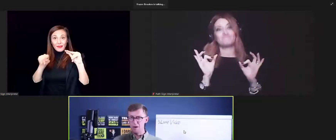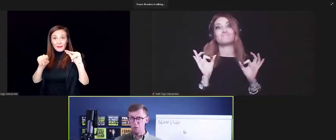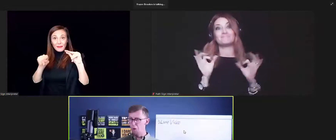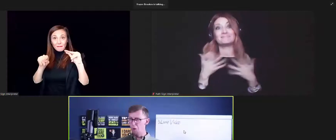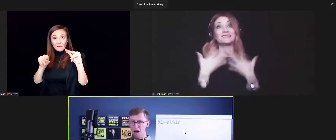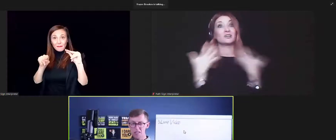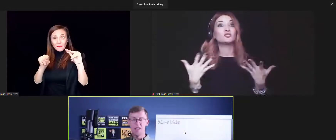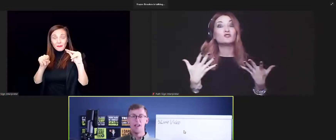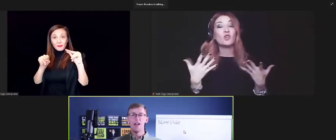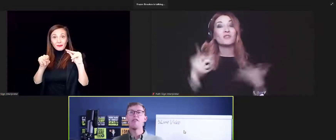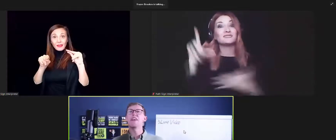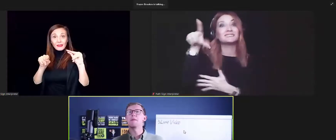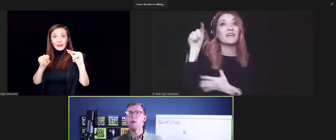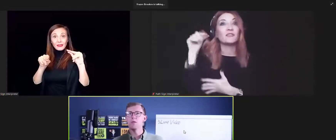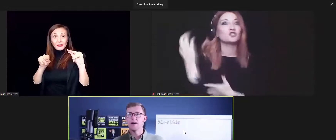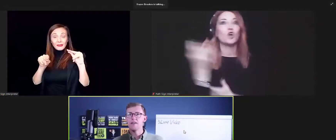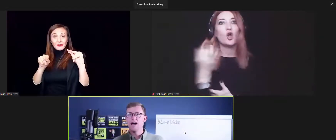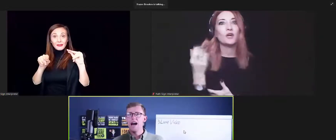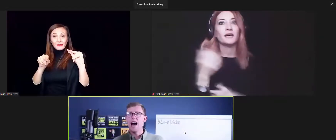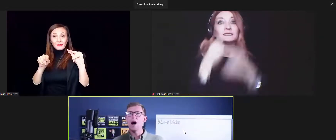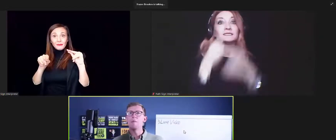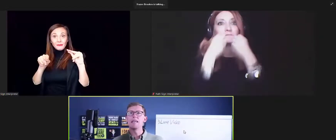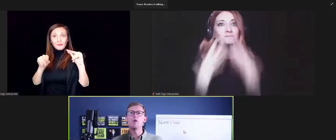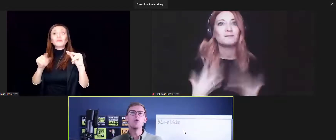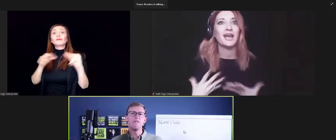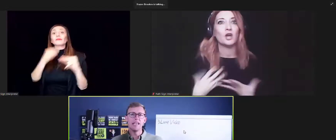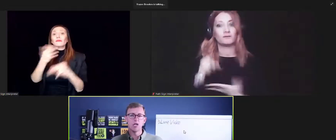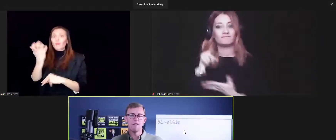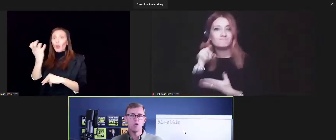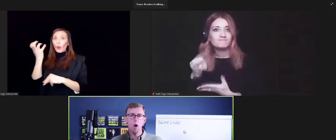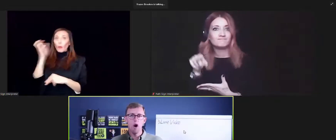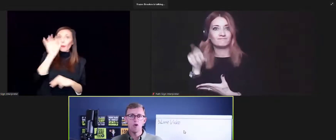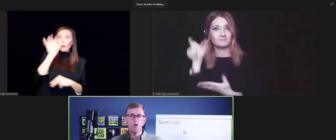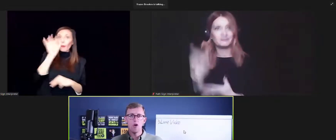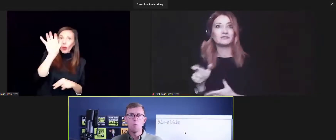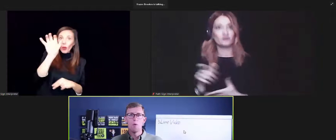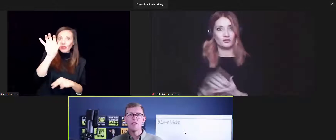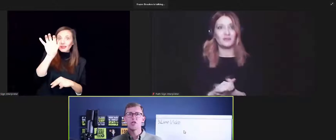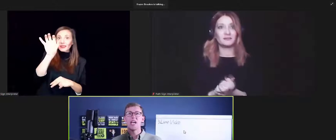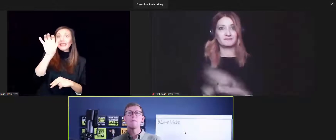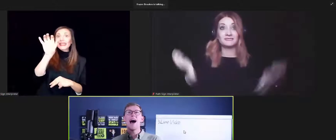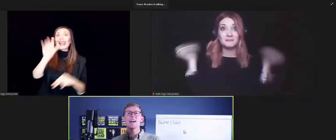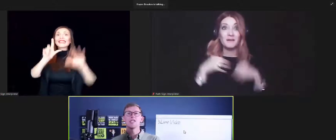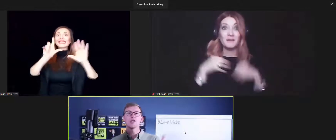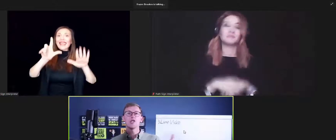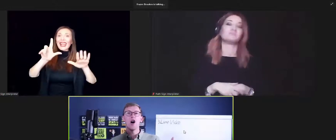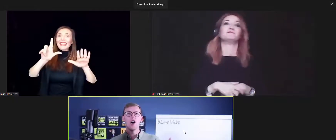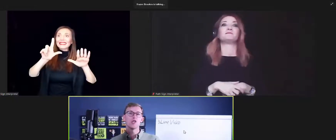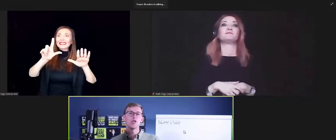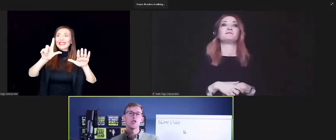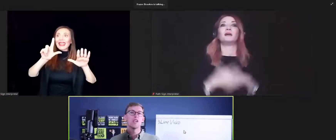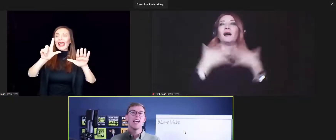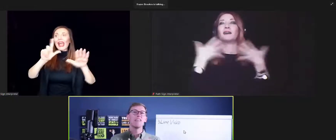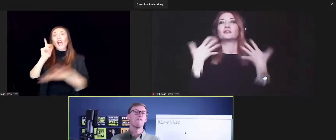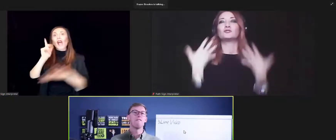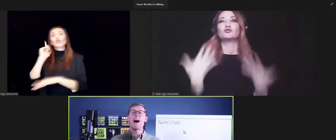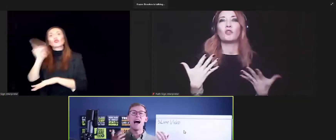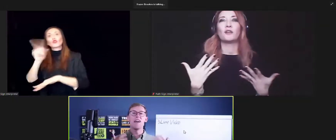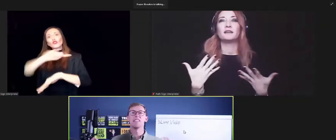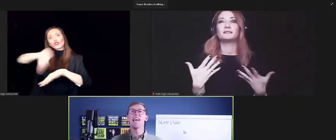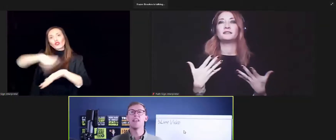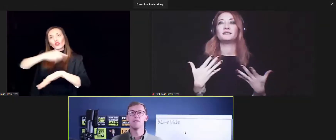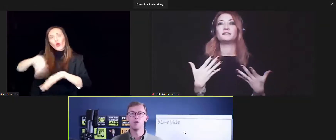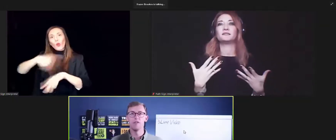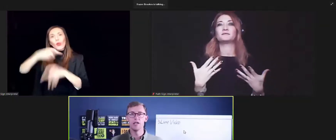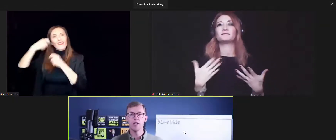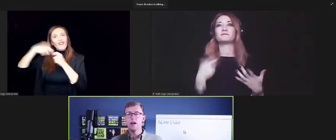like, what? Think about it. How many movies have you watched when the same actor stars in 5 to 10